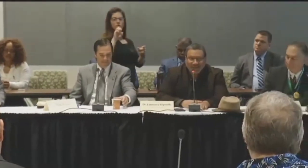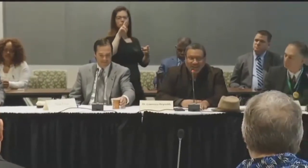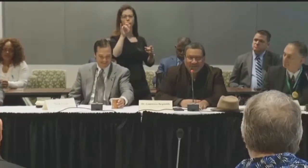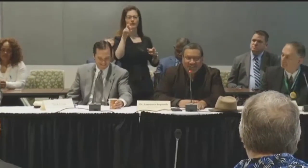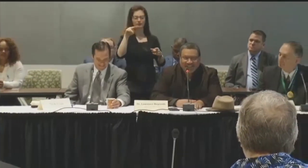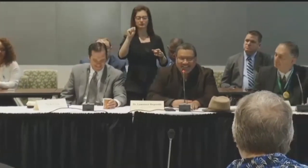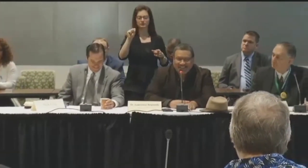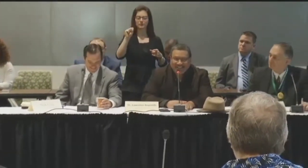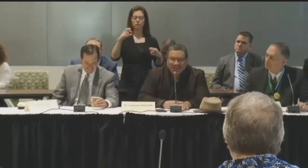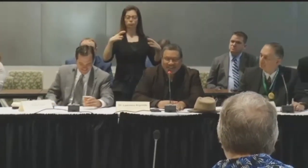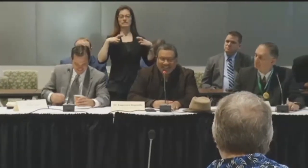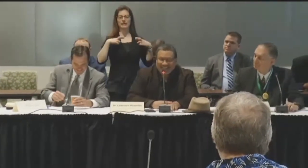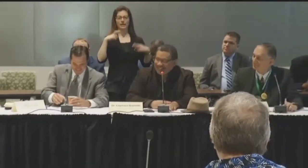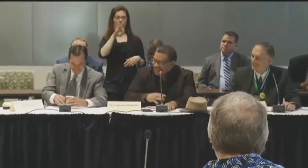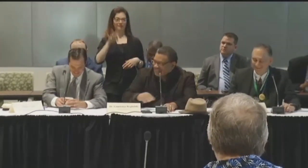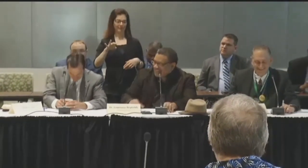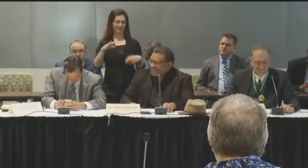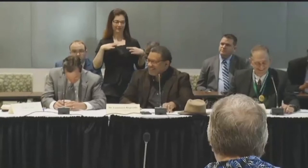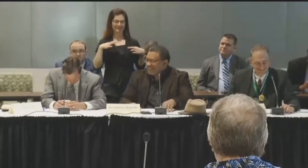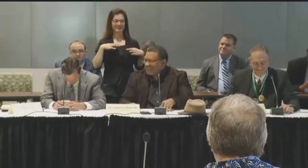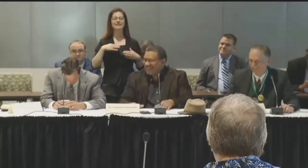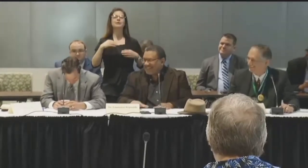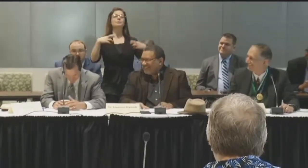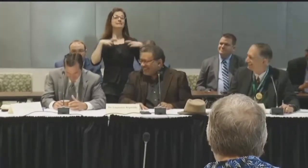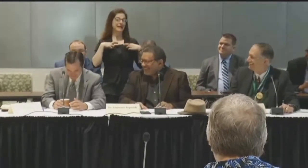retired pediatrician and senior citizen.